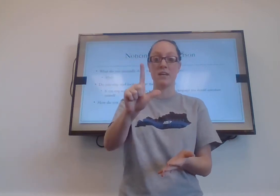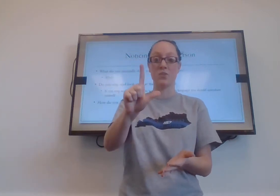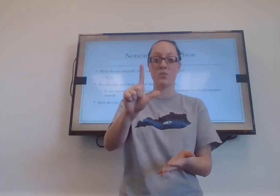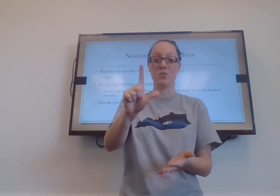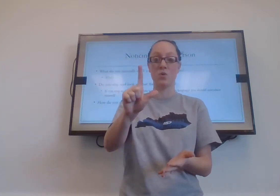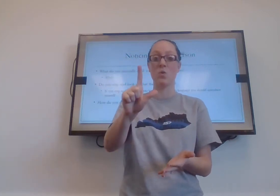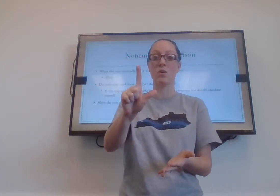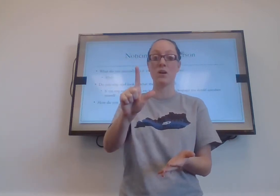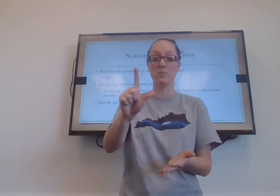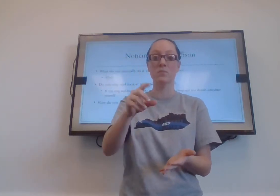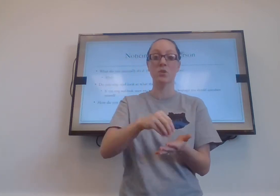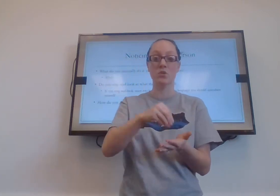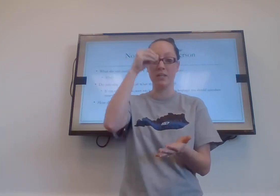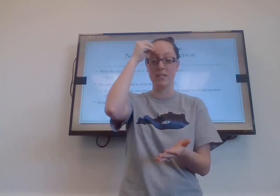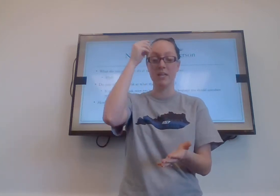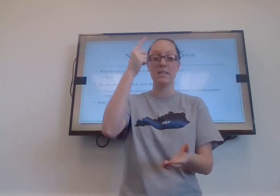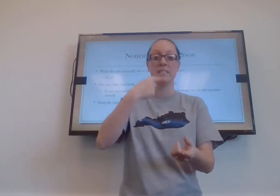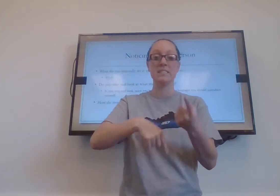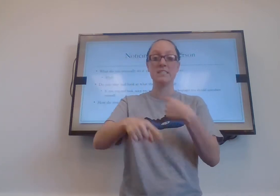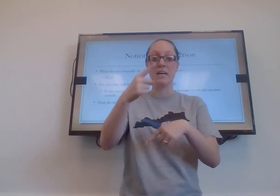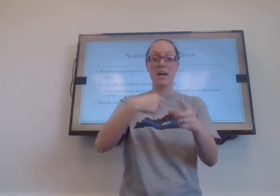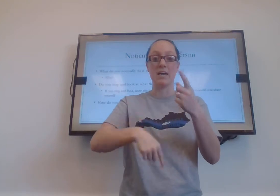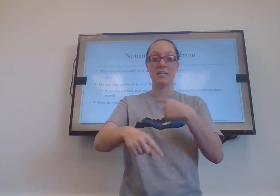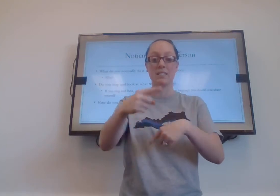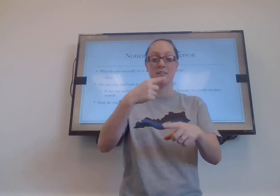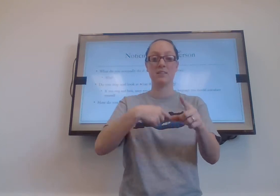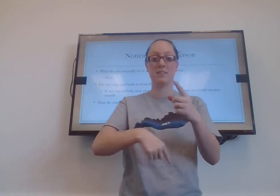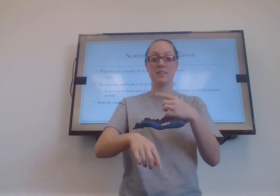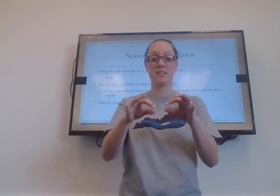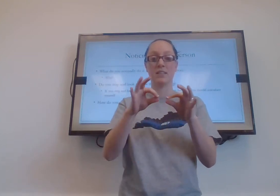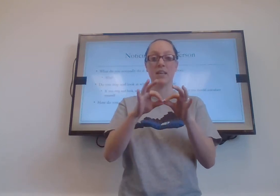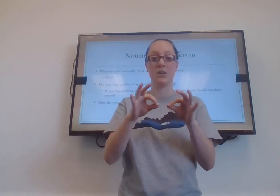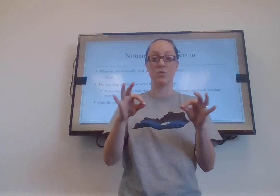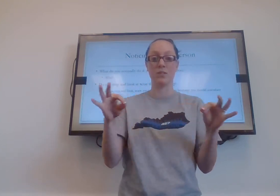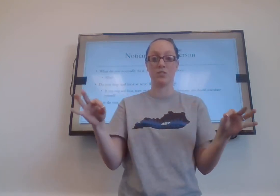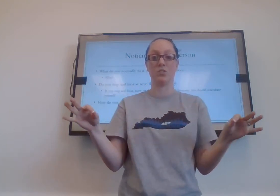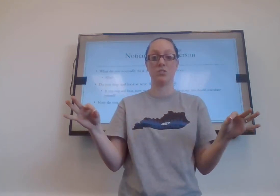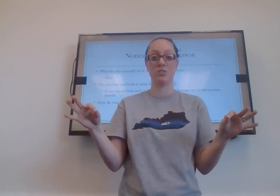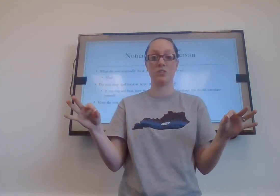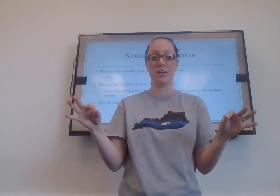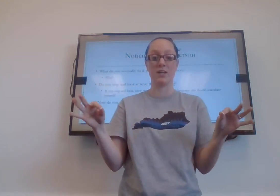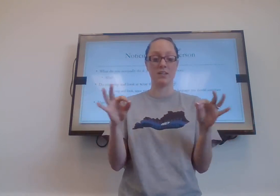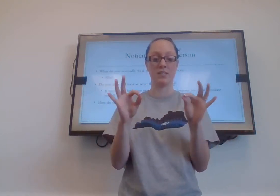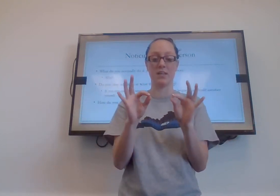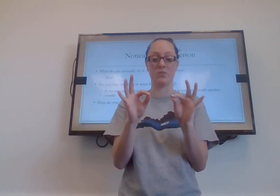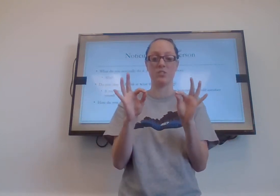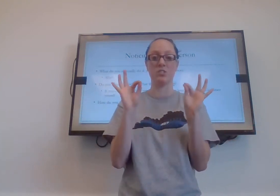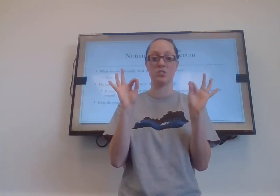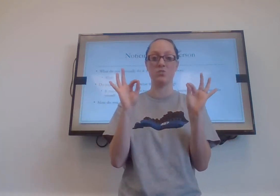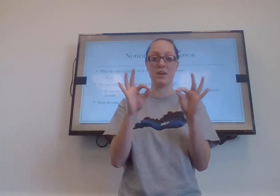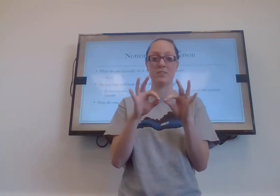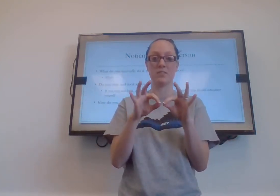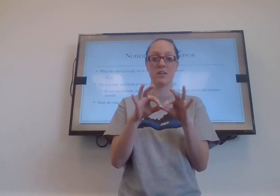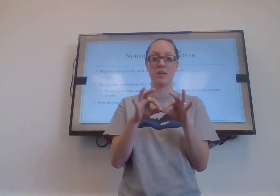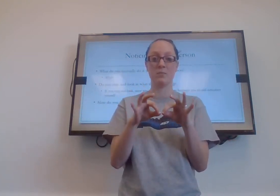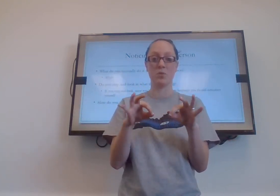ASL. Or I'm learning sign language. Okay? And language is two F's pulling